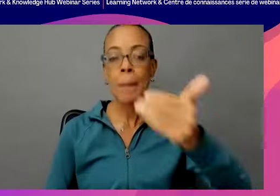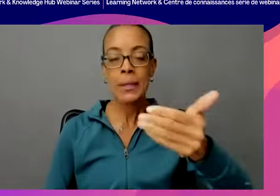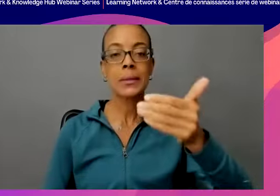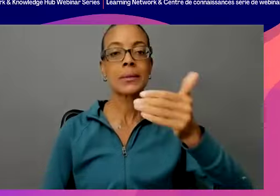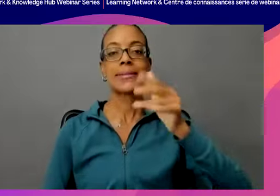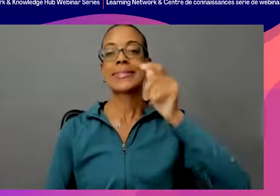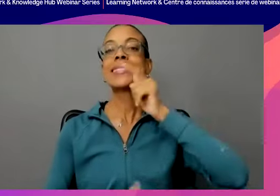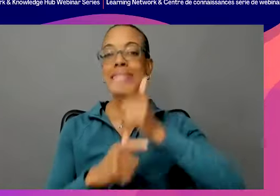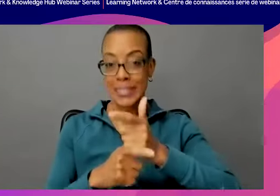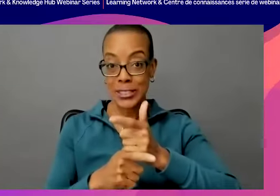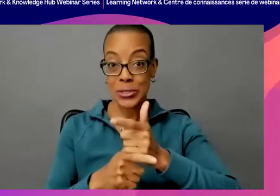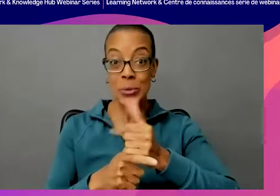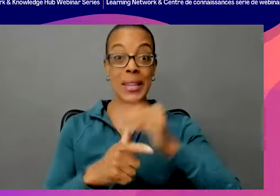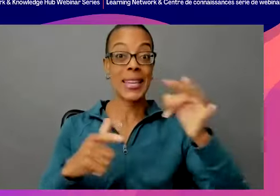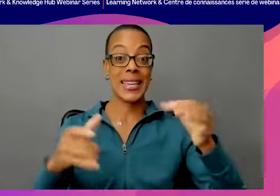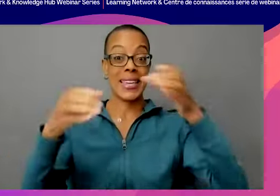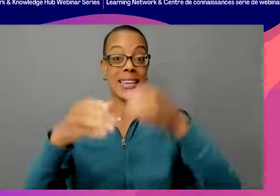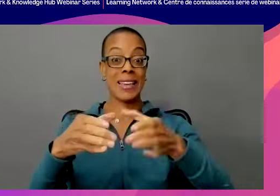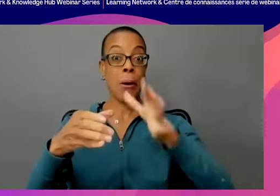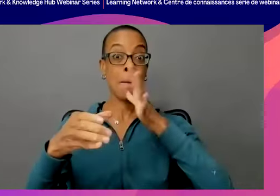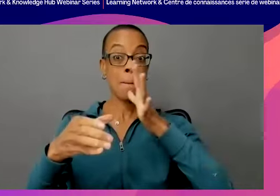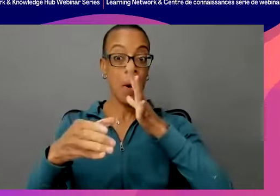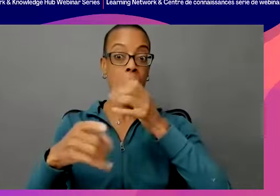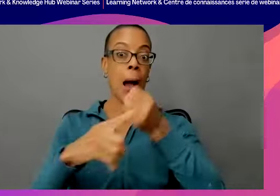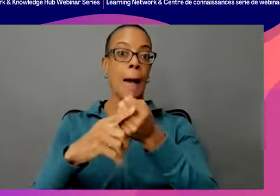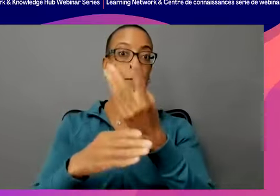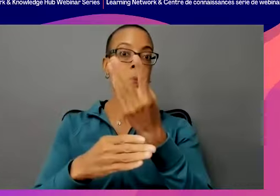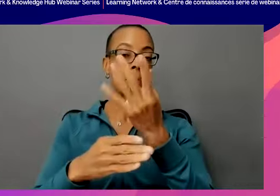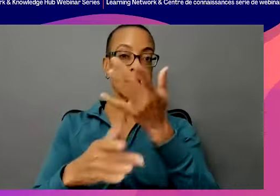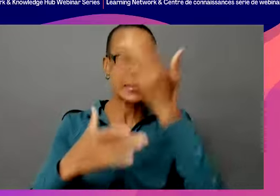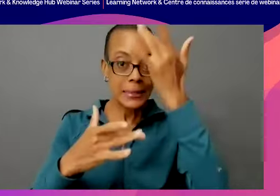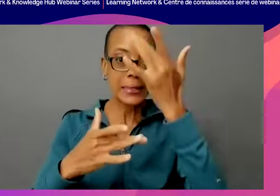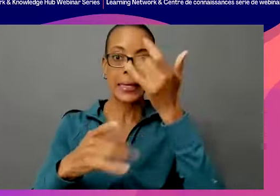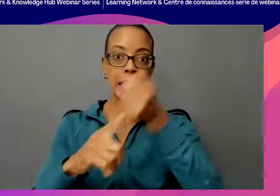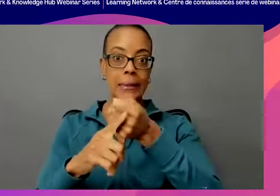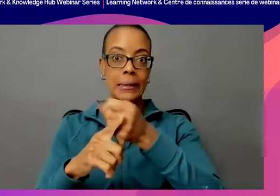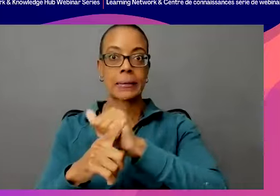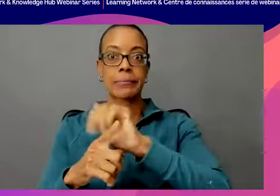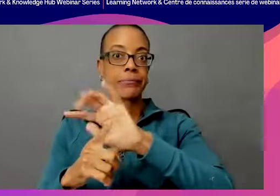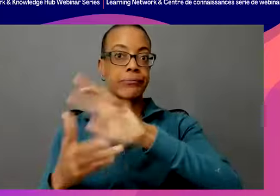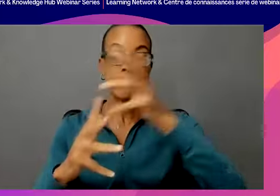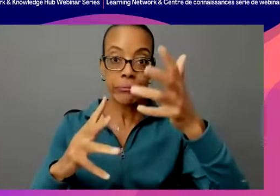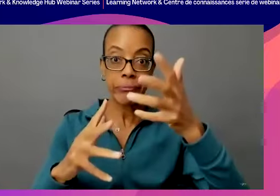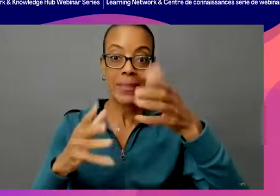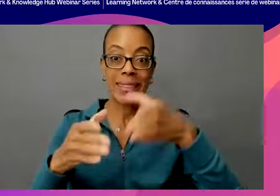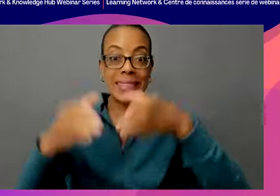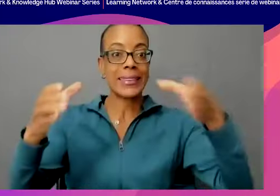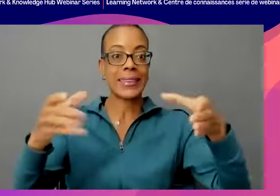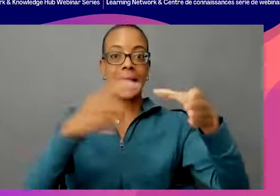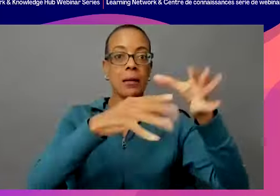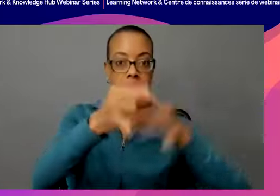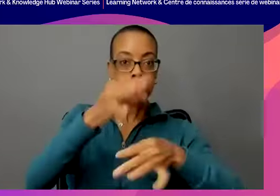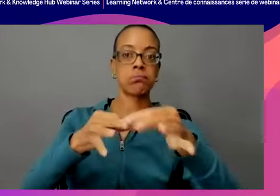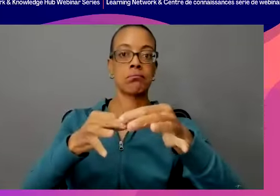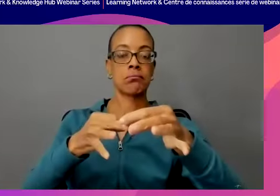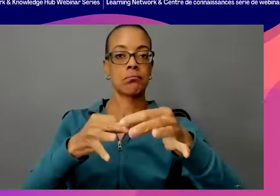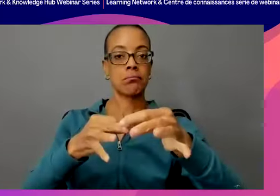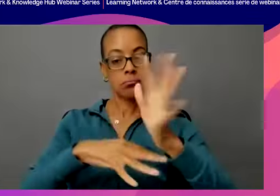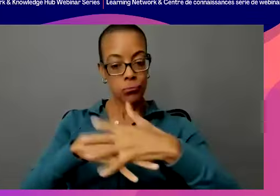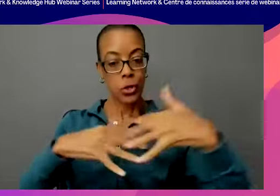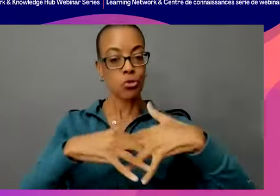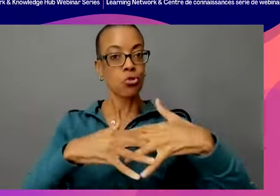if mom should fall down, get sick, or something should happen, then it is our Indigenous responsibility,